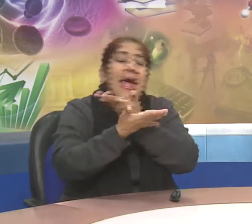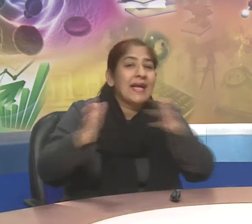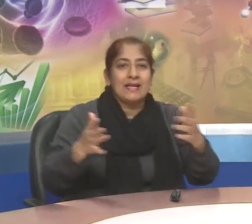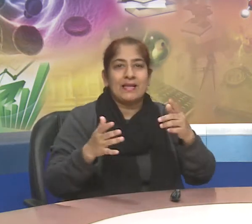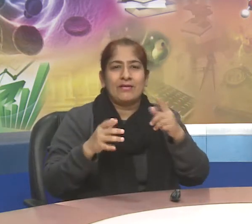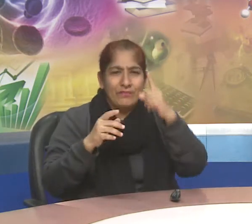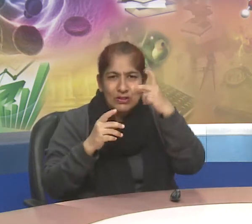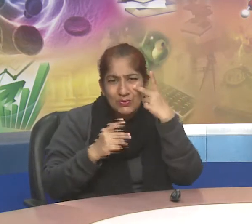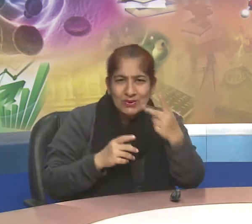Goods.